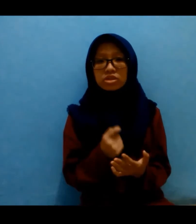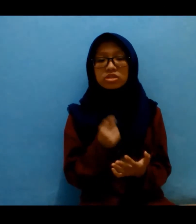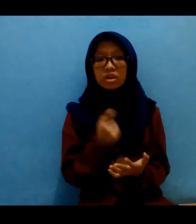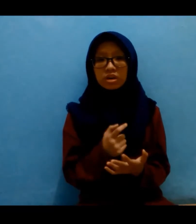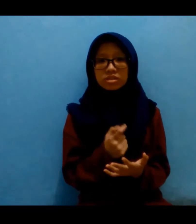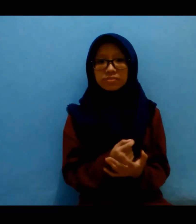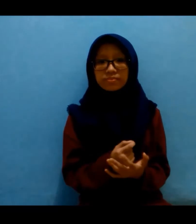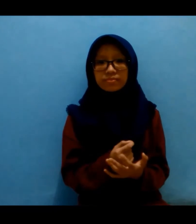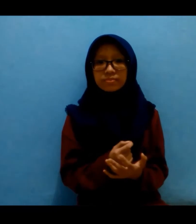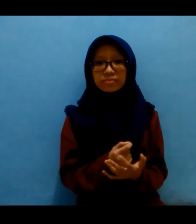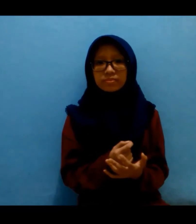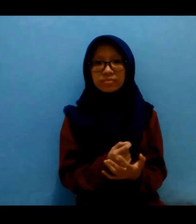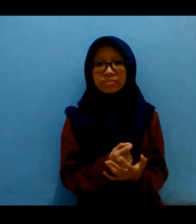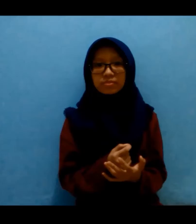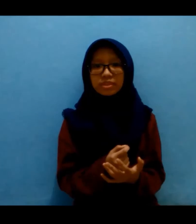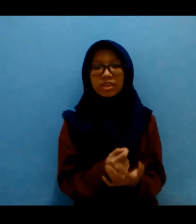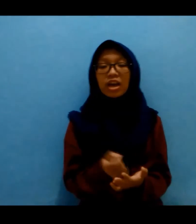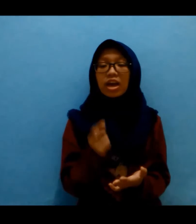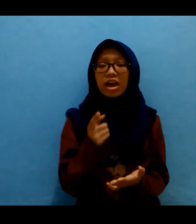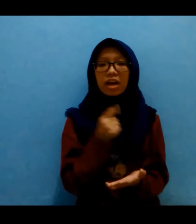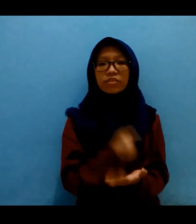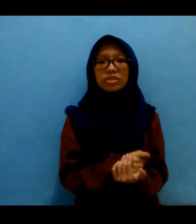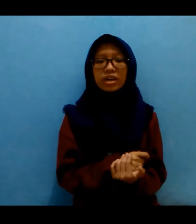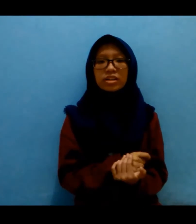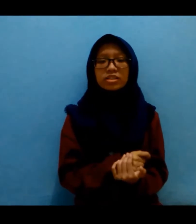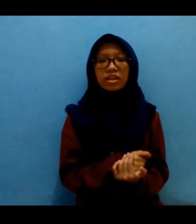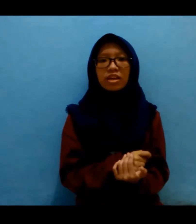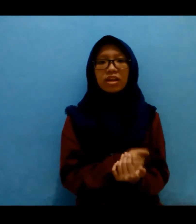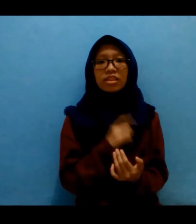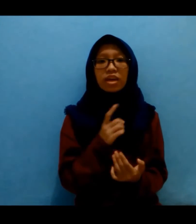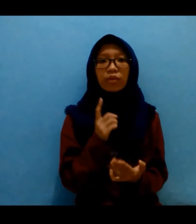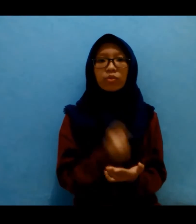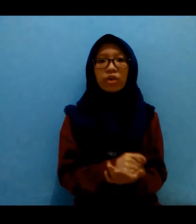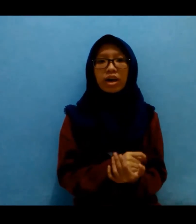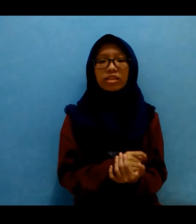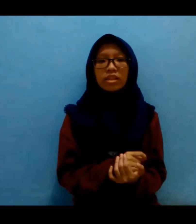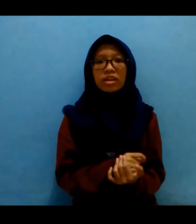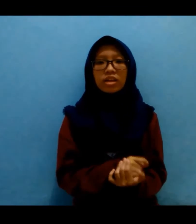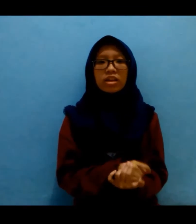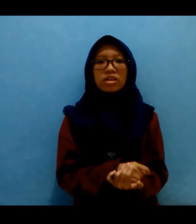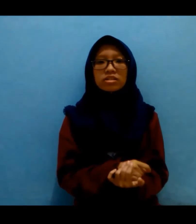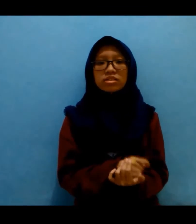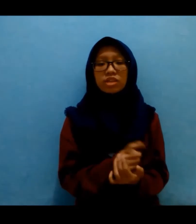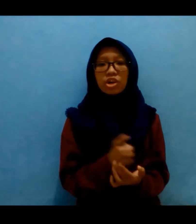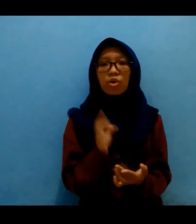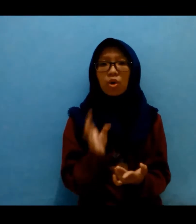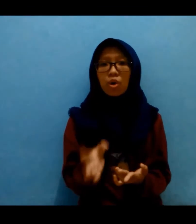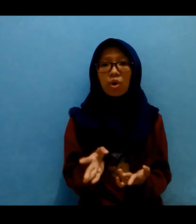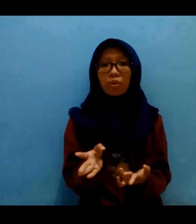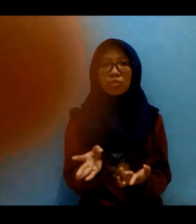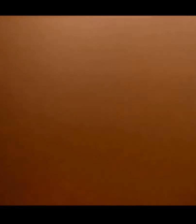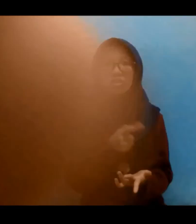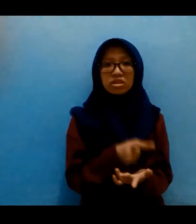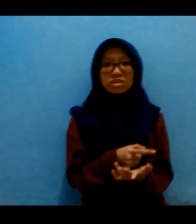official source. And after that, they will write their own